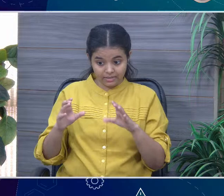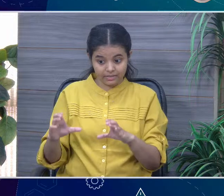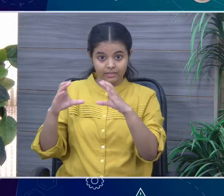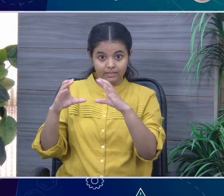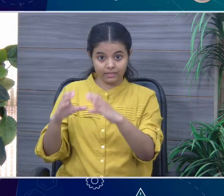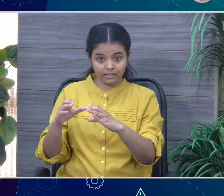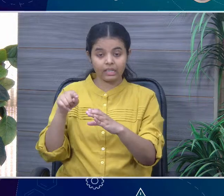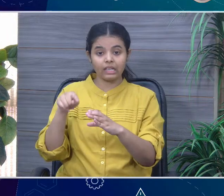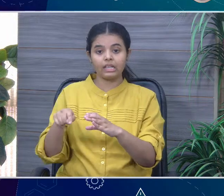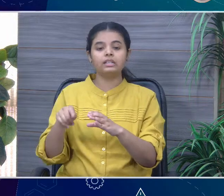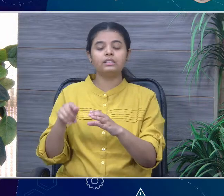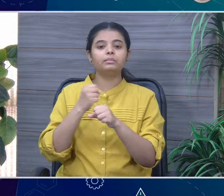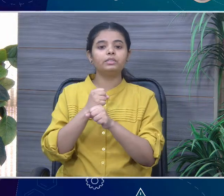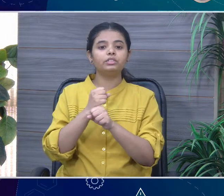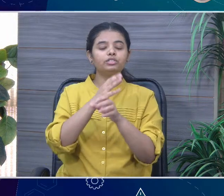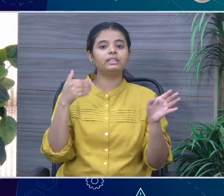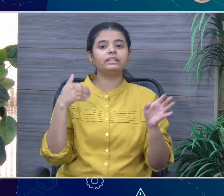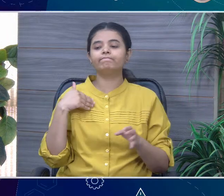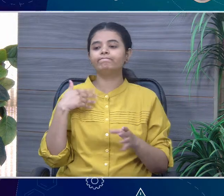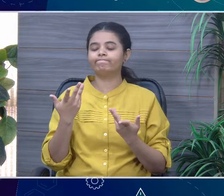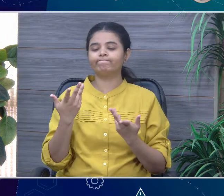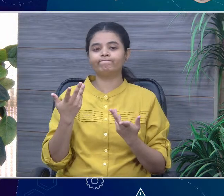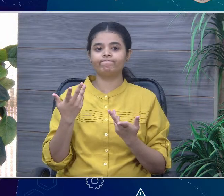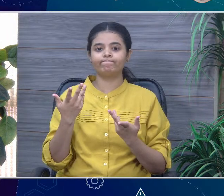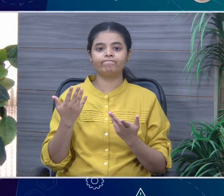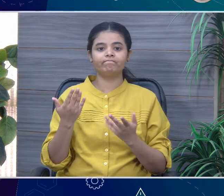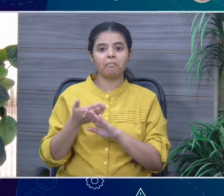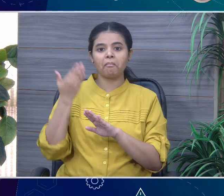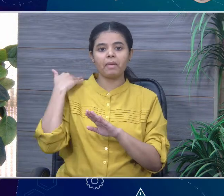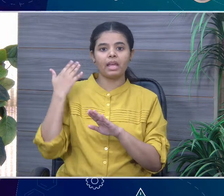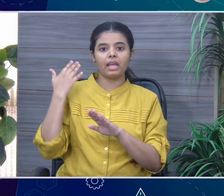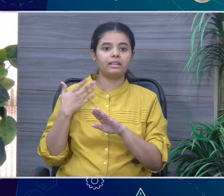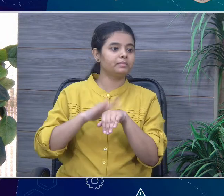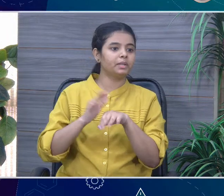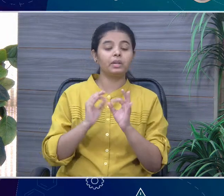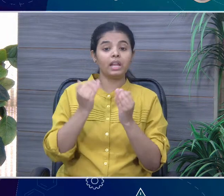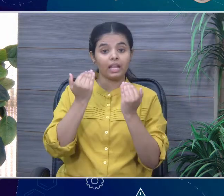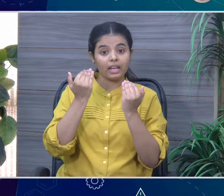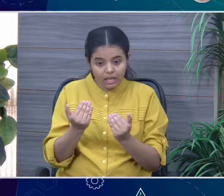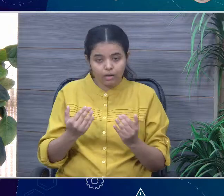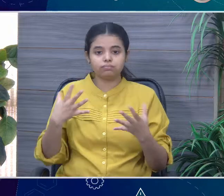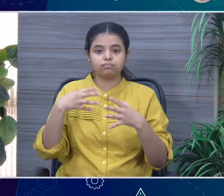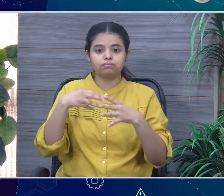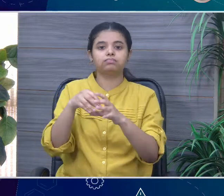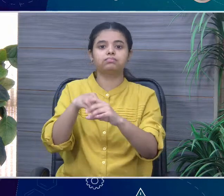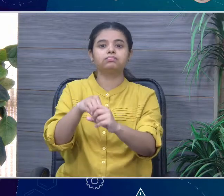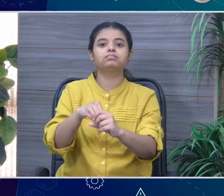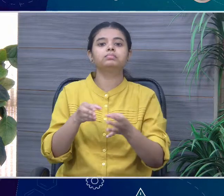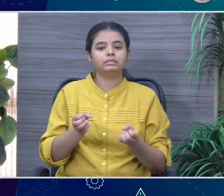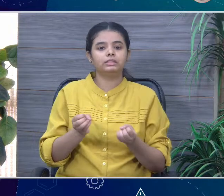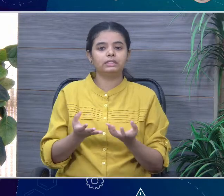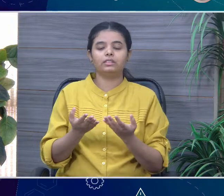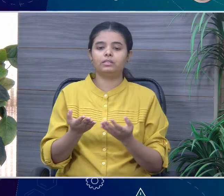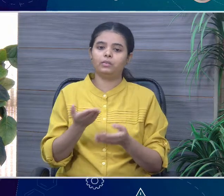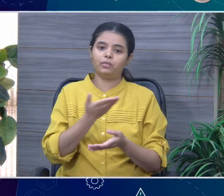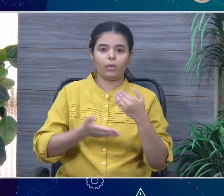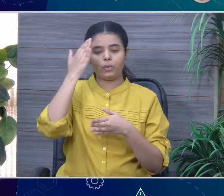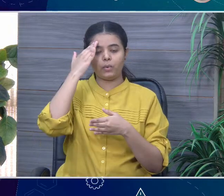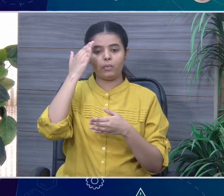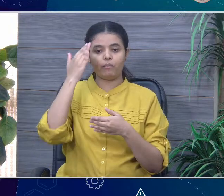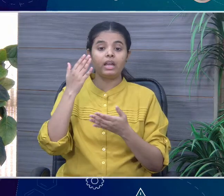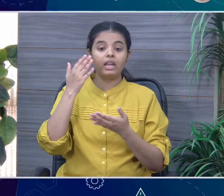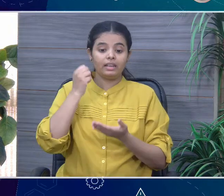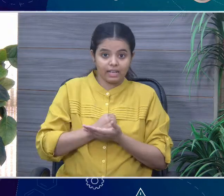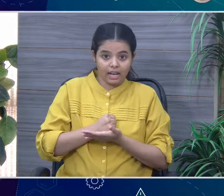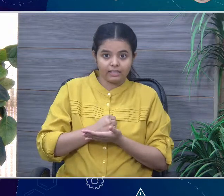in the general schools before. They are now coming into the general schools. We know that we have right to education, and